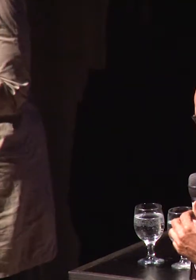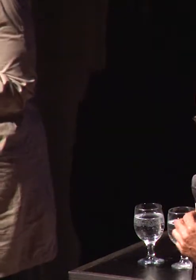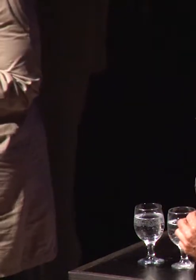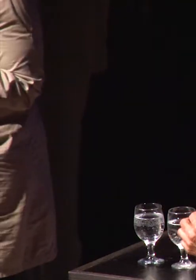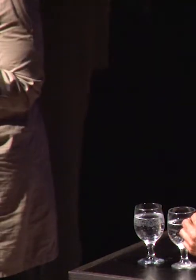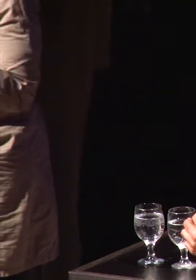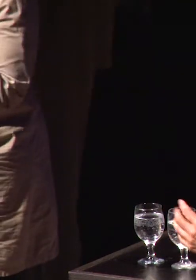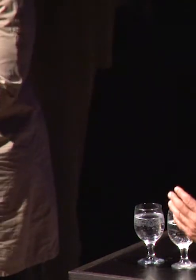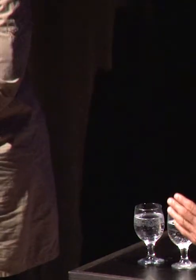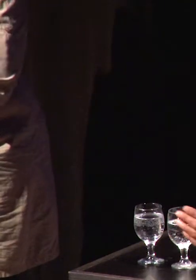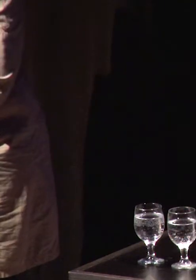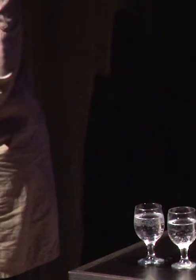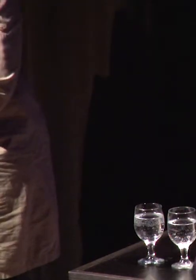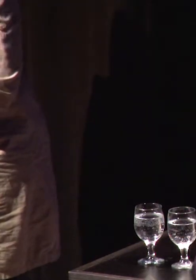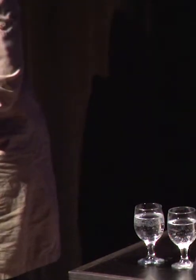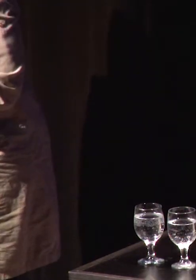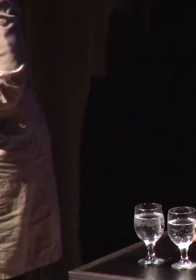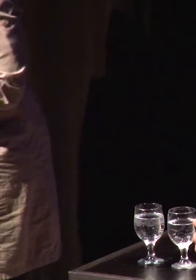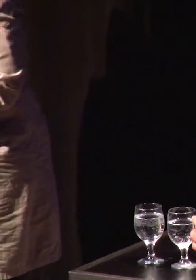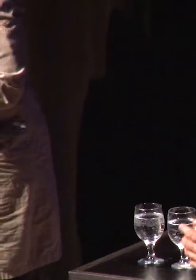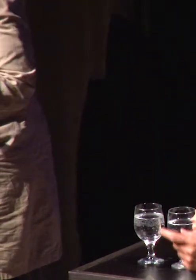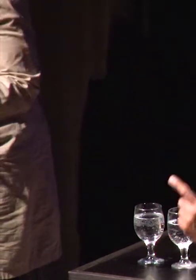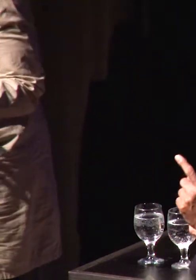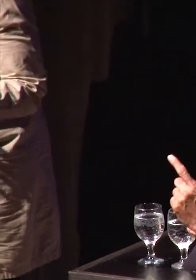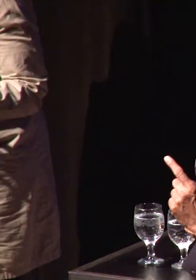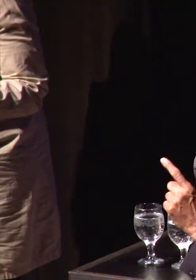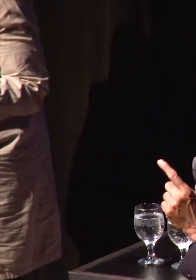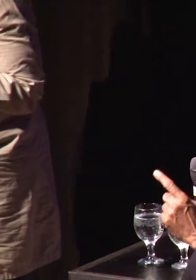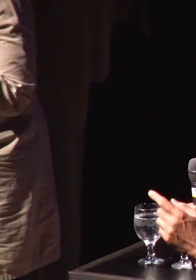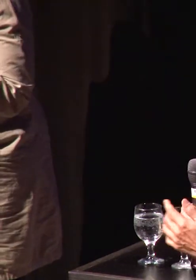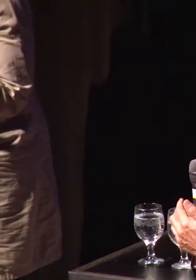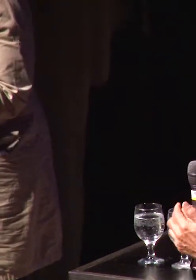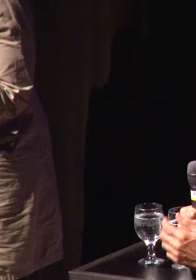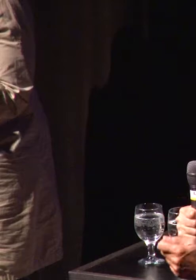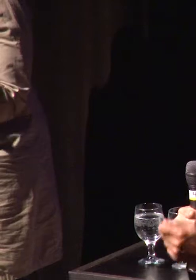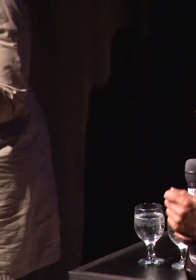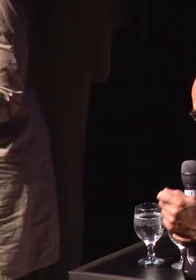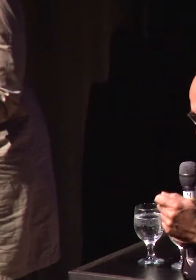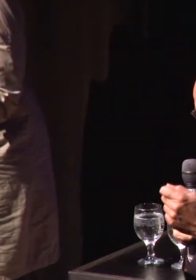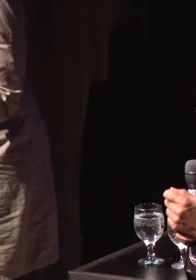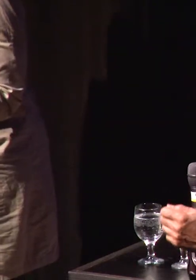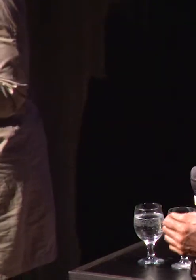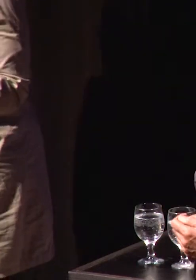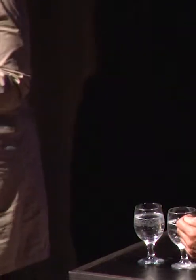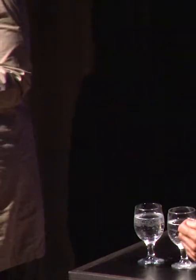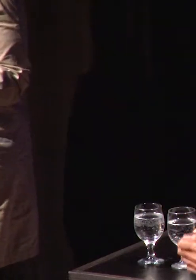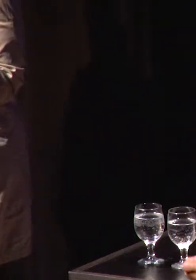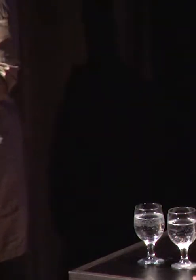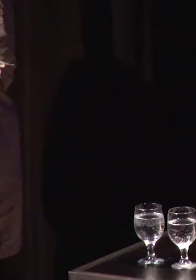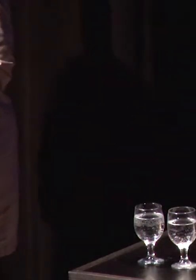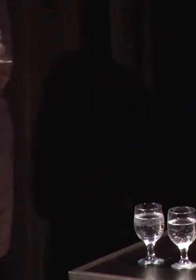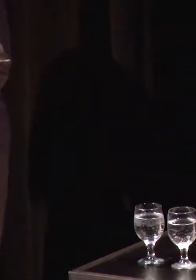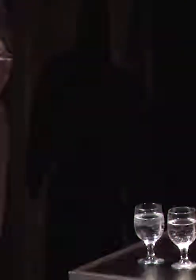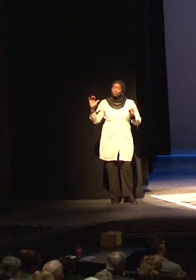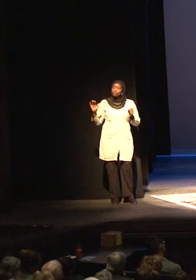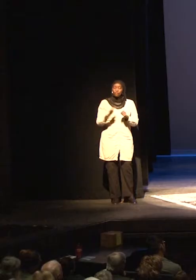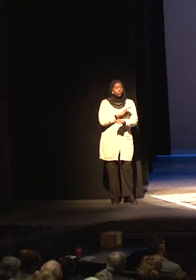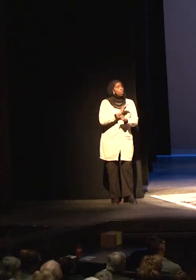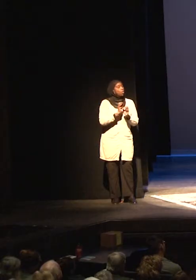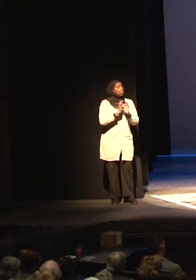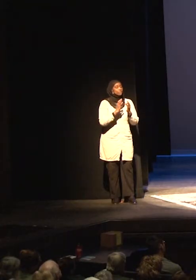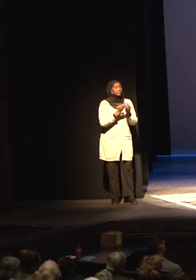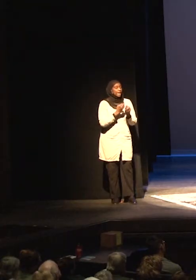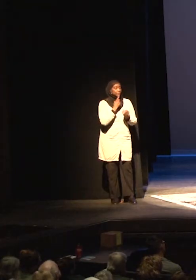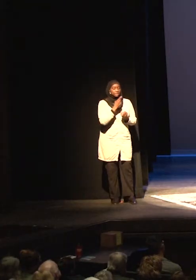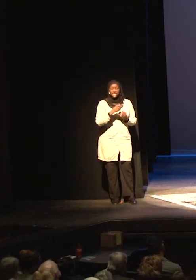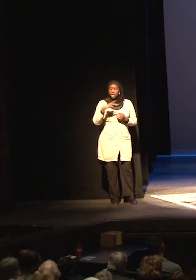people. And they, all of them unanimously said, no, do not go. Your character will be maligned. Your